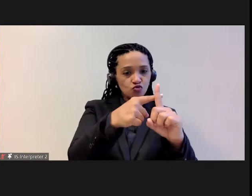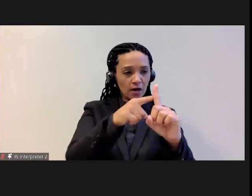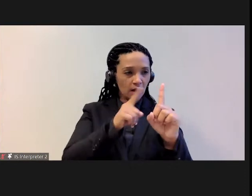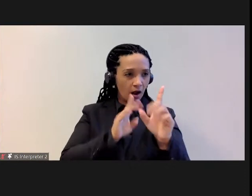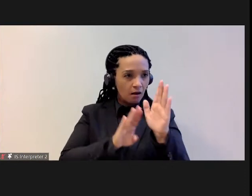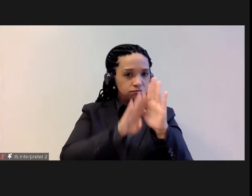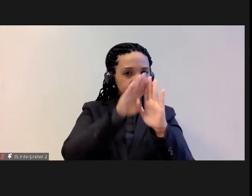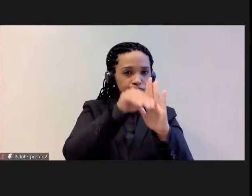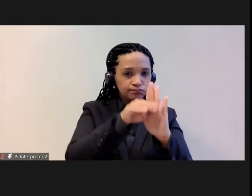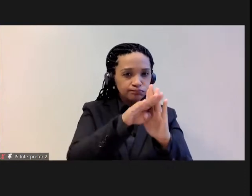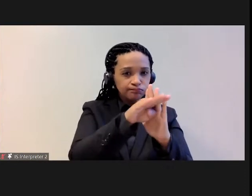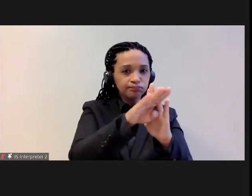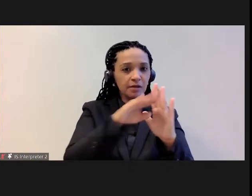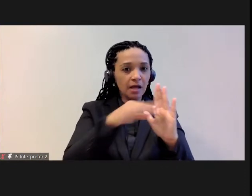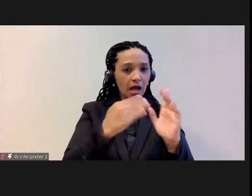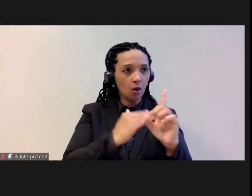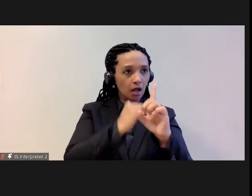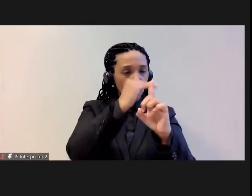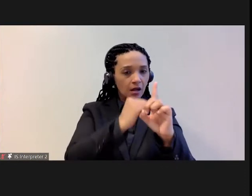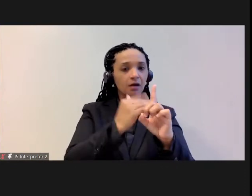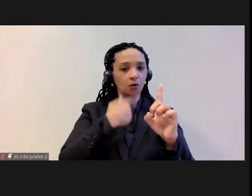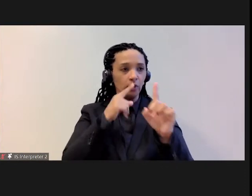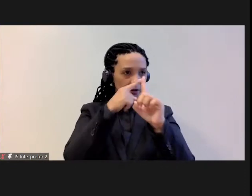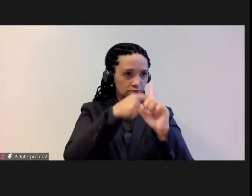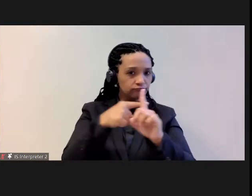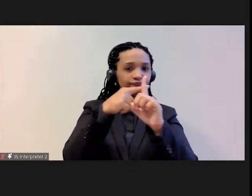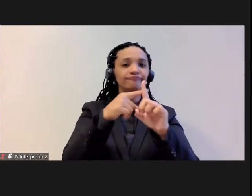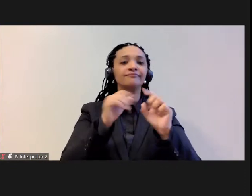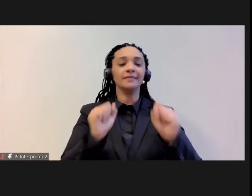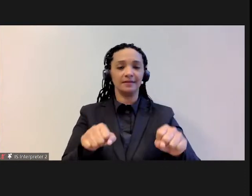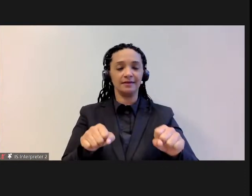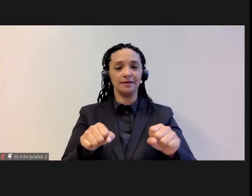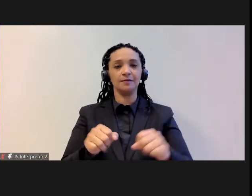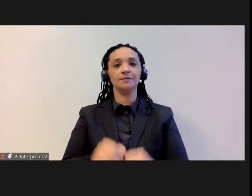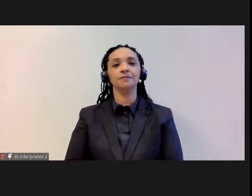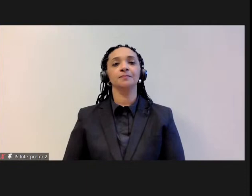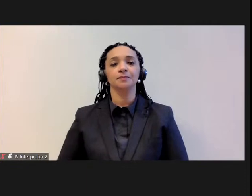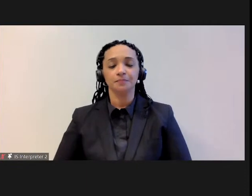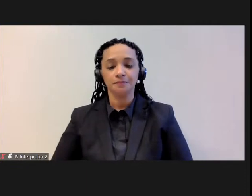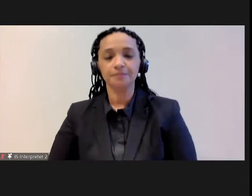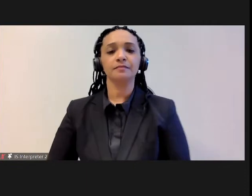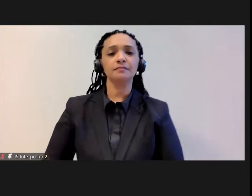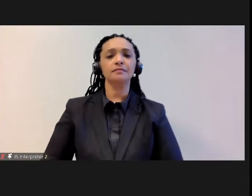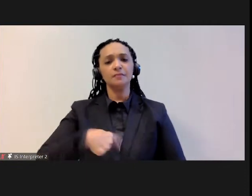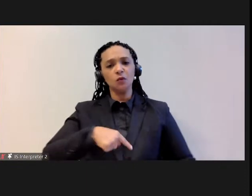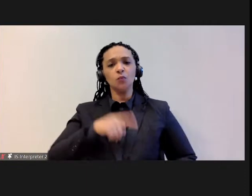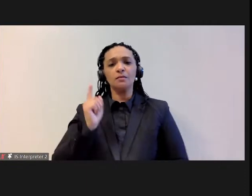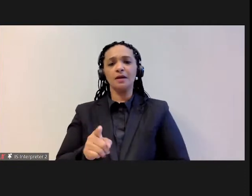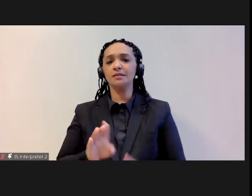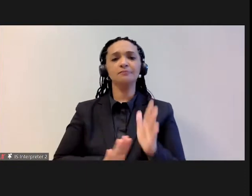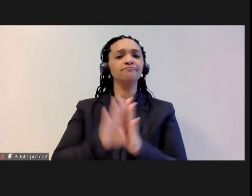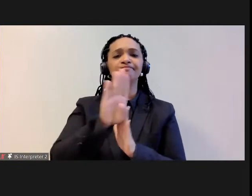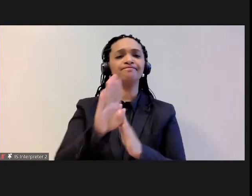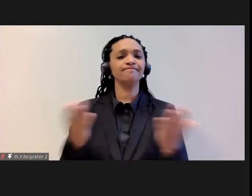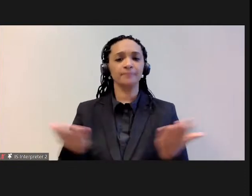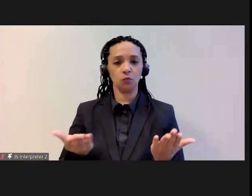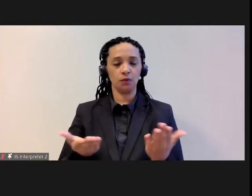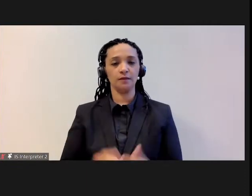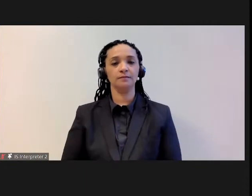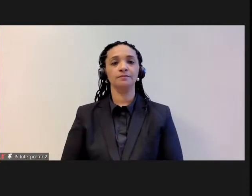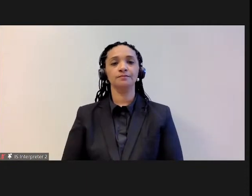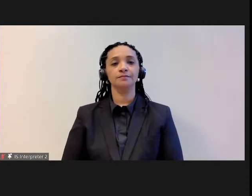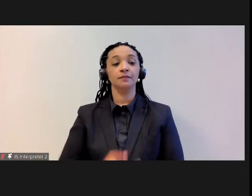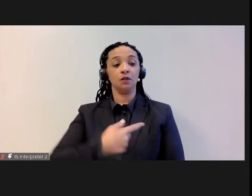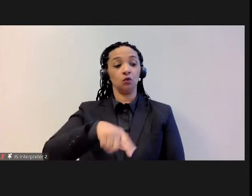that where necessary, I think we need to do better is on linking with other